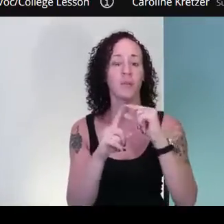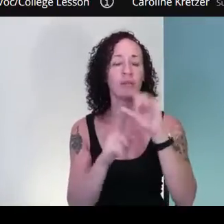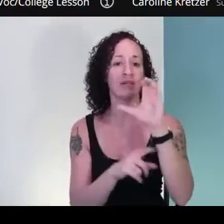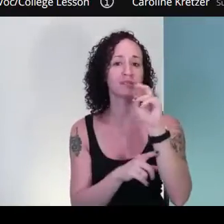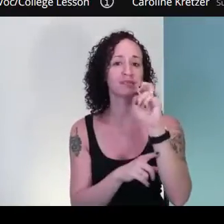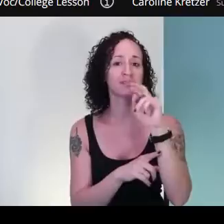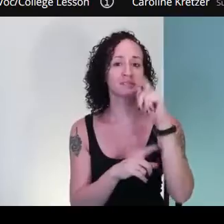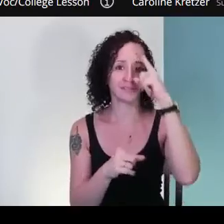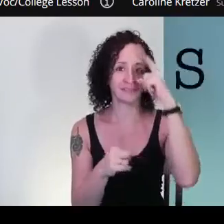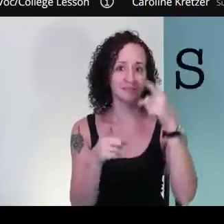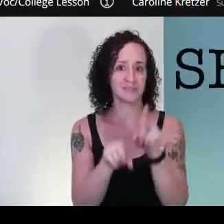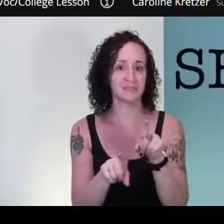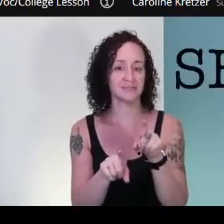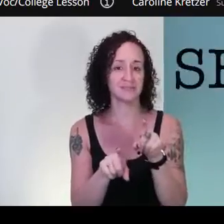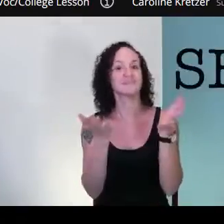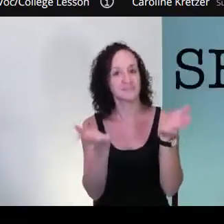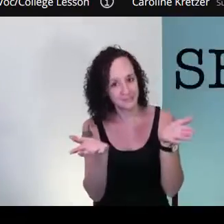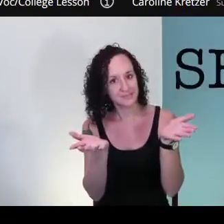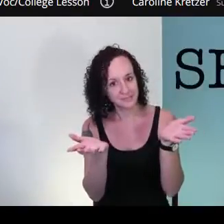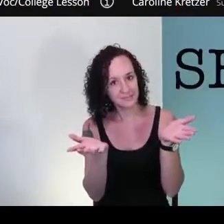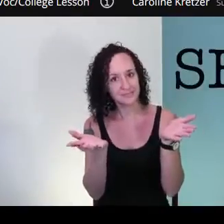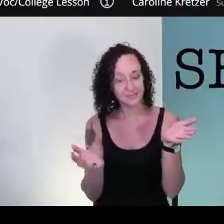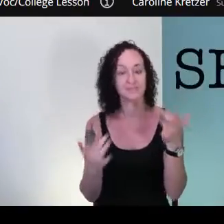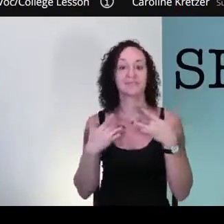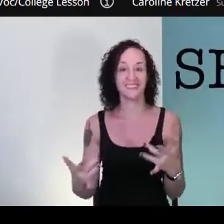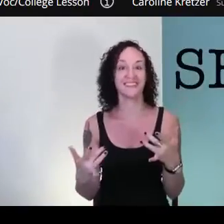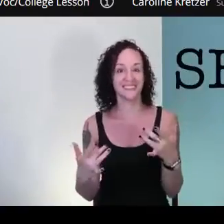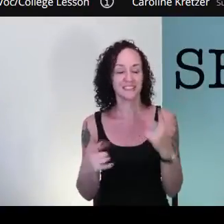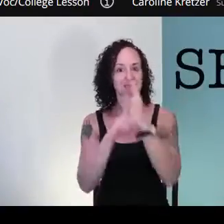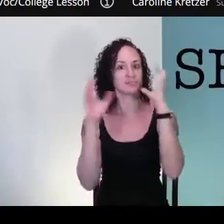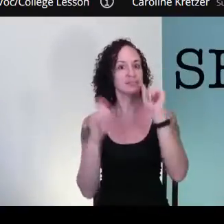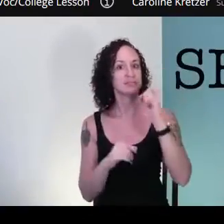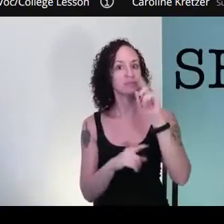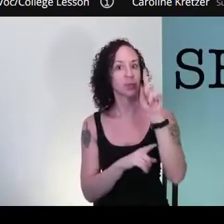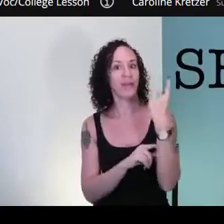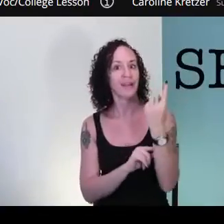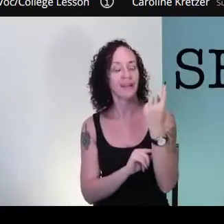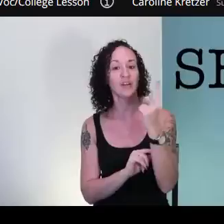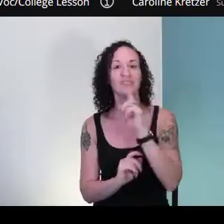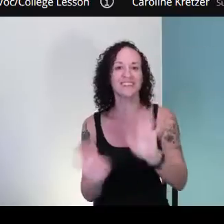And I'm curious, what comes to mind when you say the word consent?